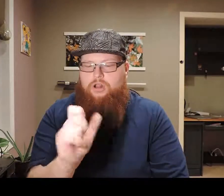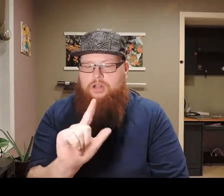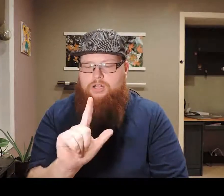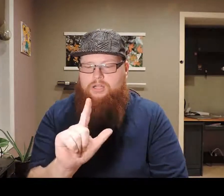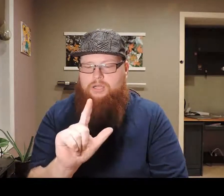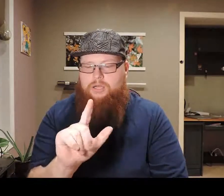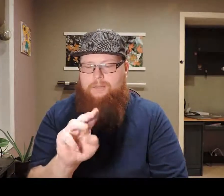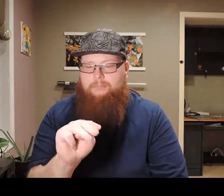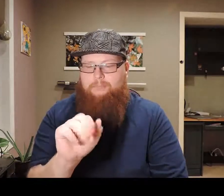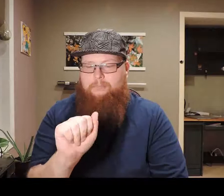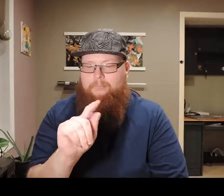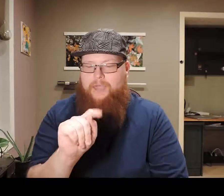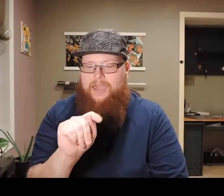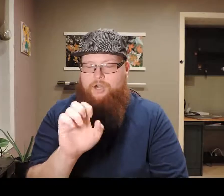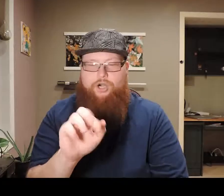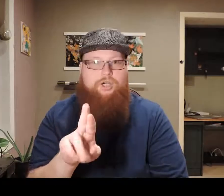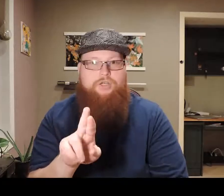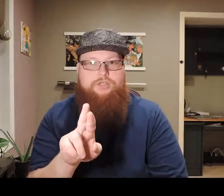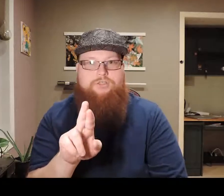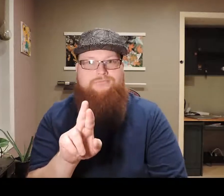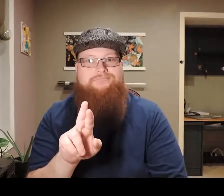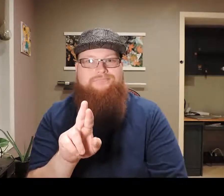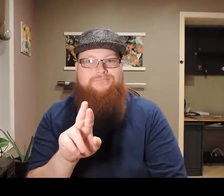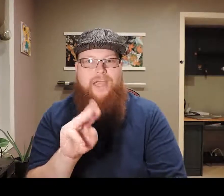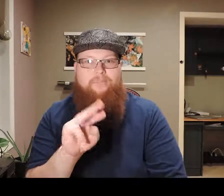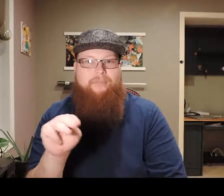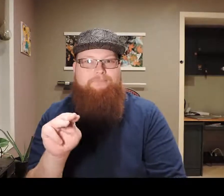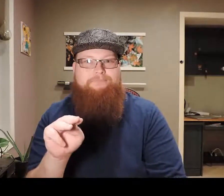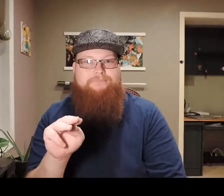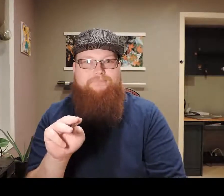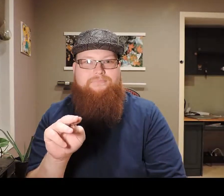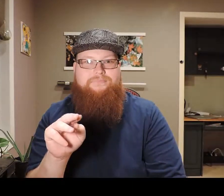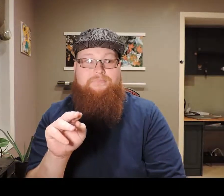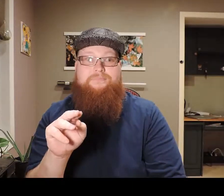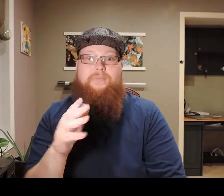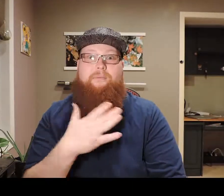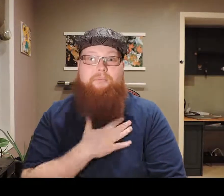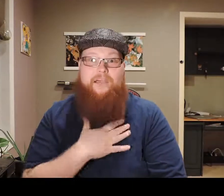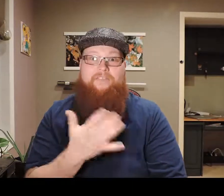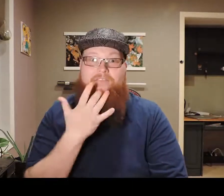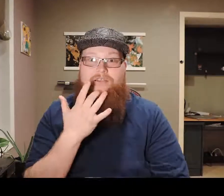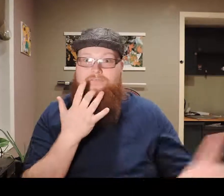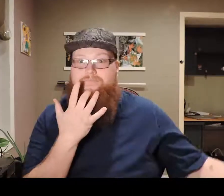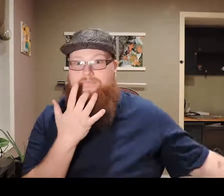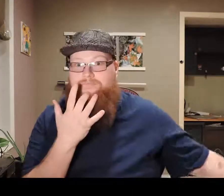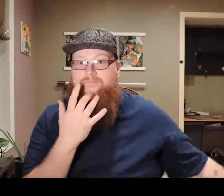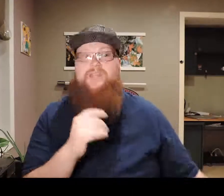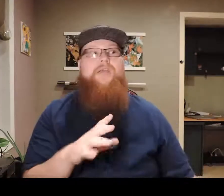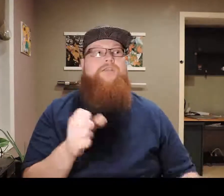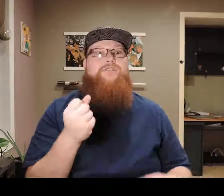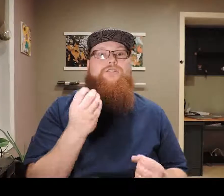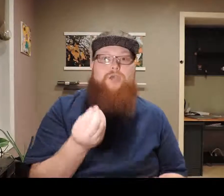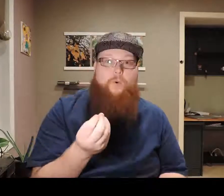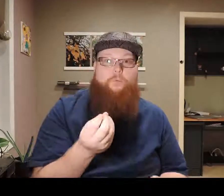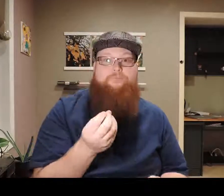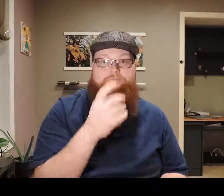Marshall Matter. M&M. My favorite. So,